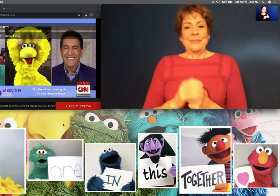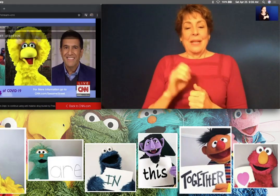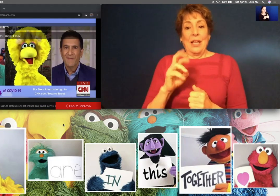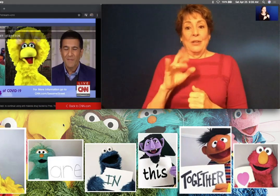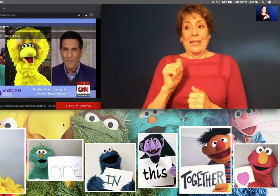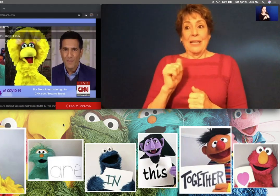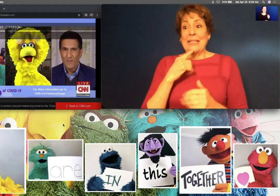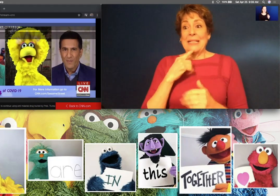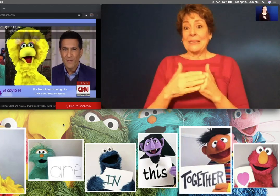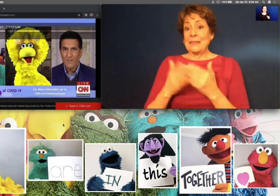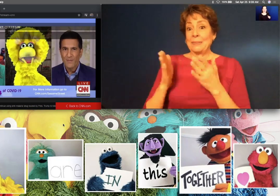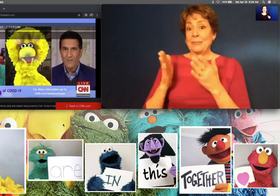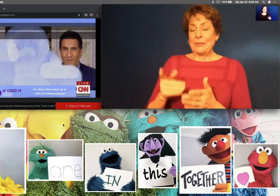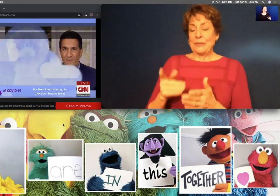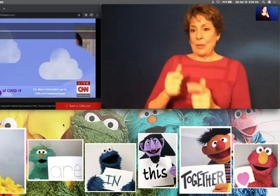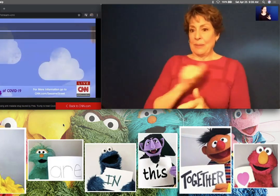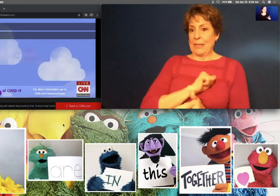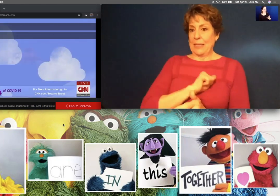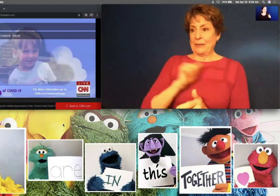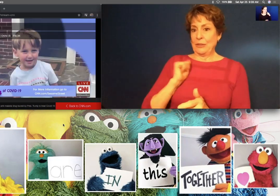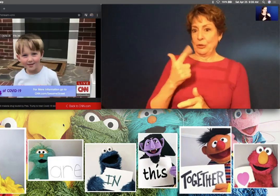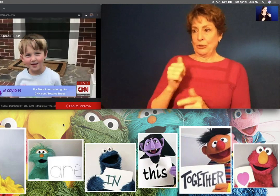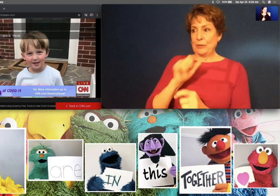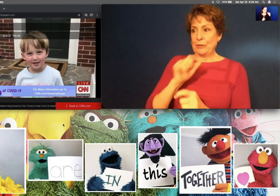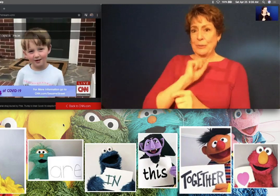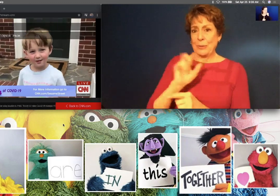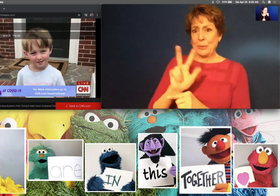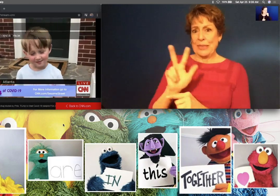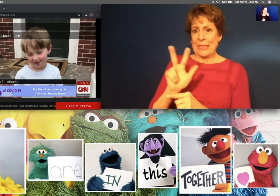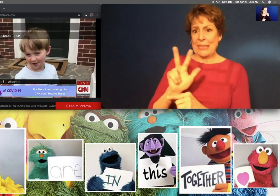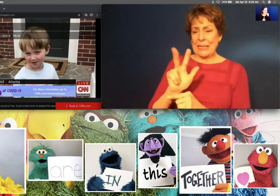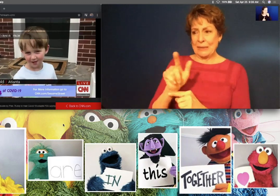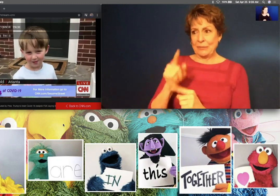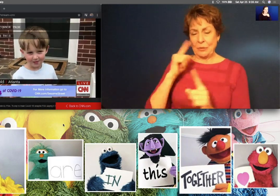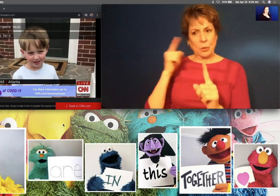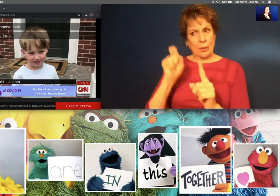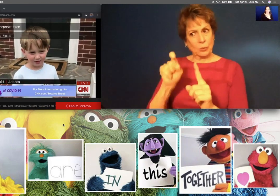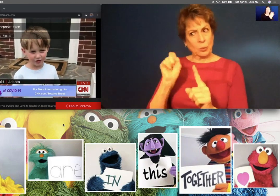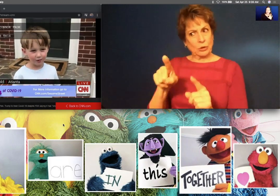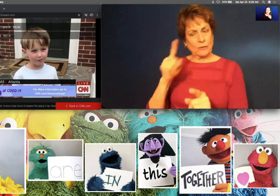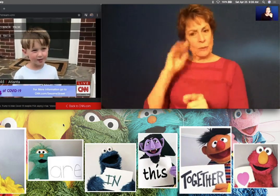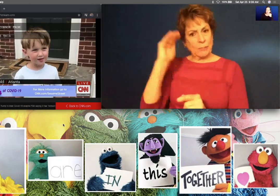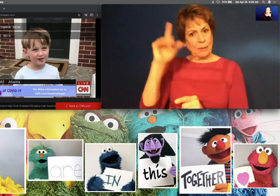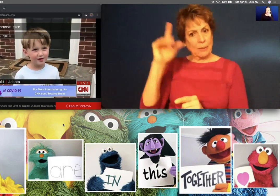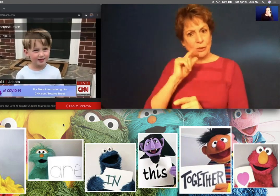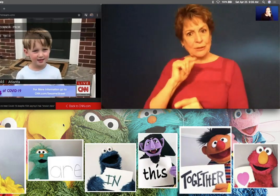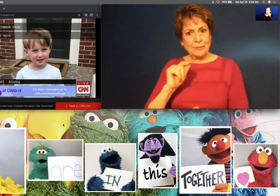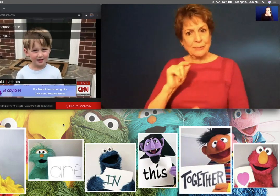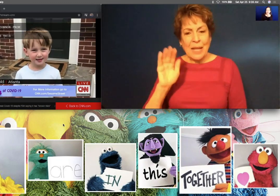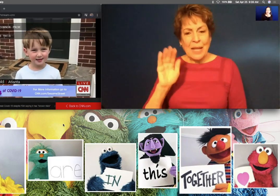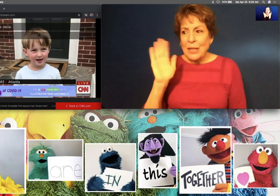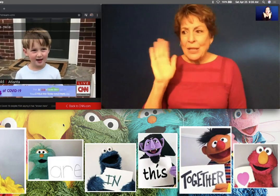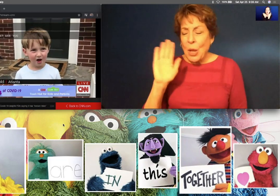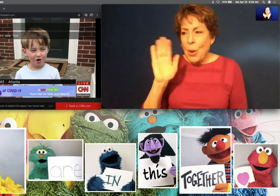for you. That's for me. Yeah, 3-year-old Connor from Atlanta, Georgia, has this